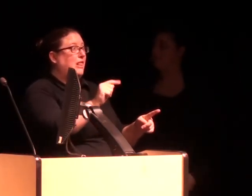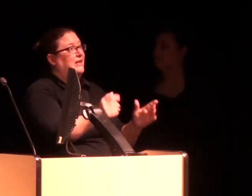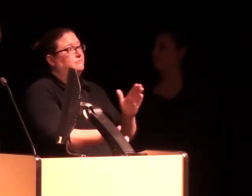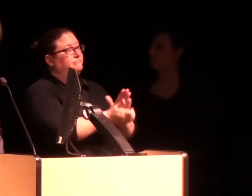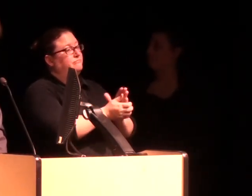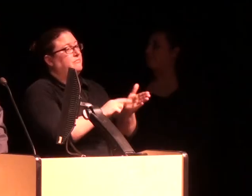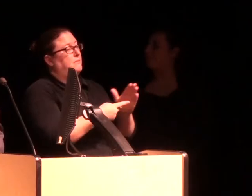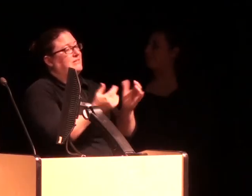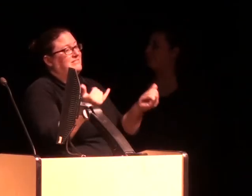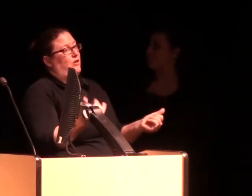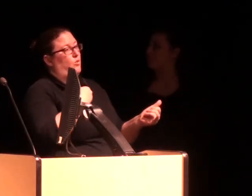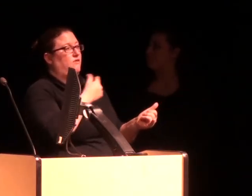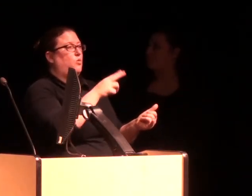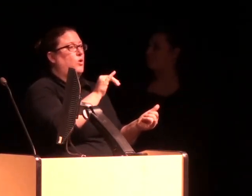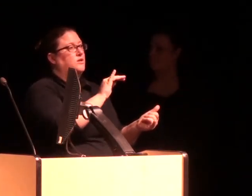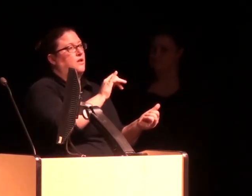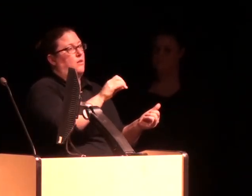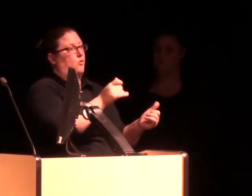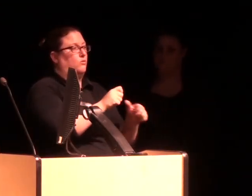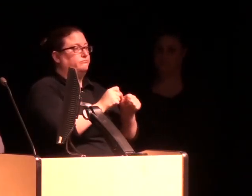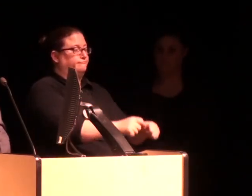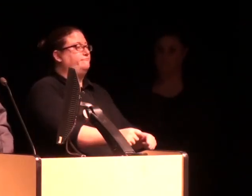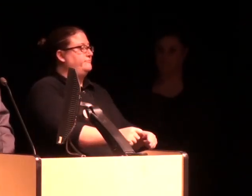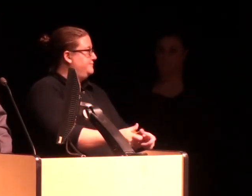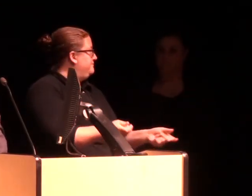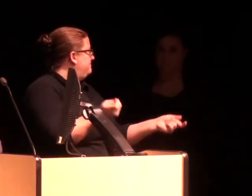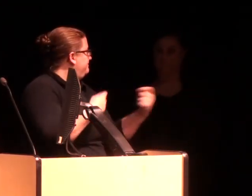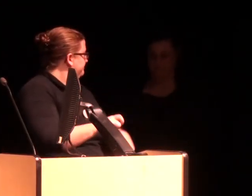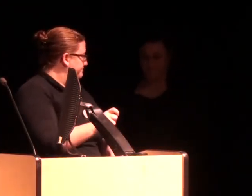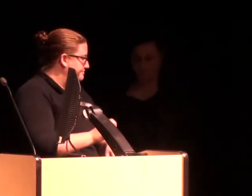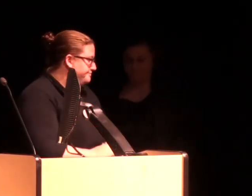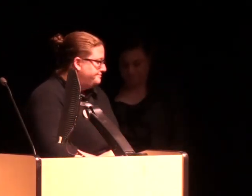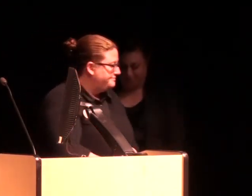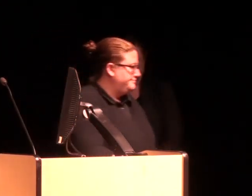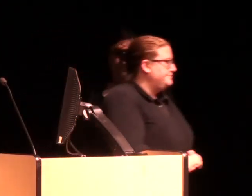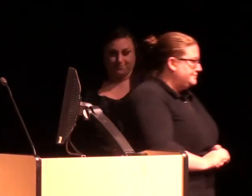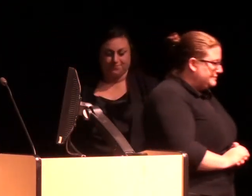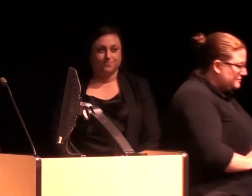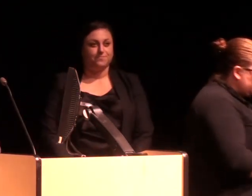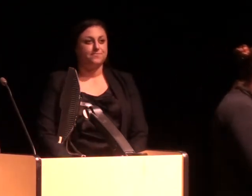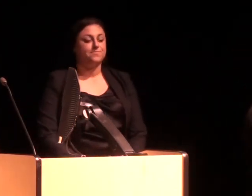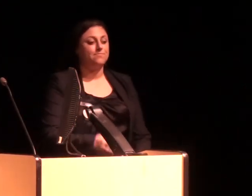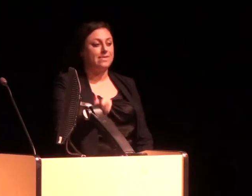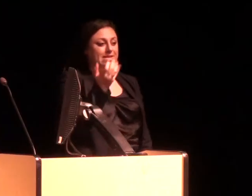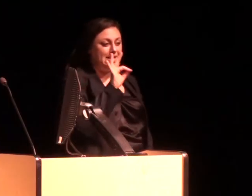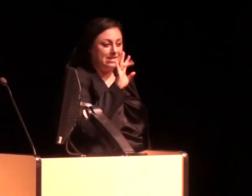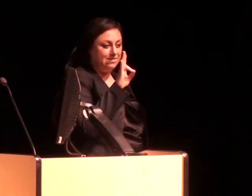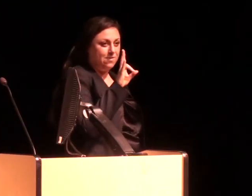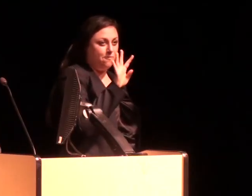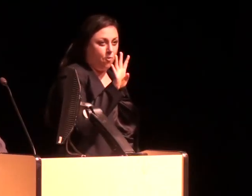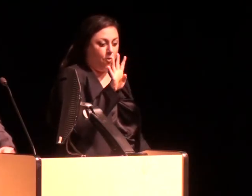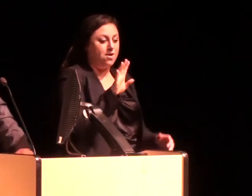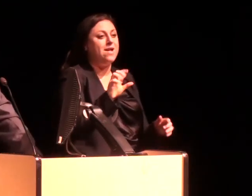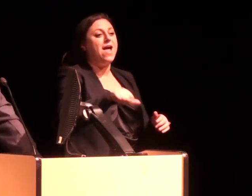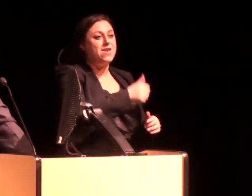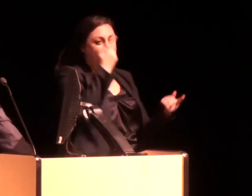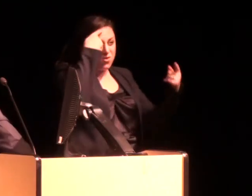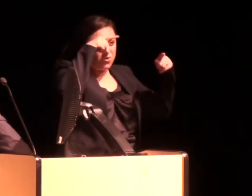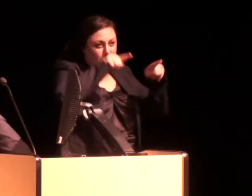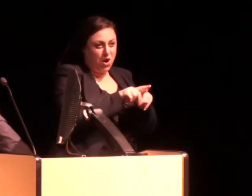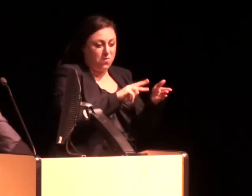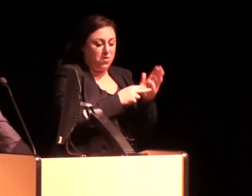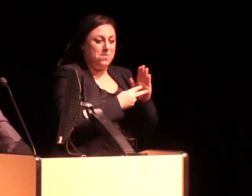Guantanamo base. And after that, in 1934, another agreement gave the United States the use